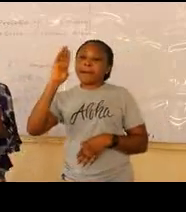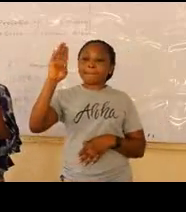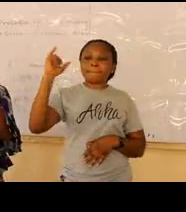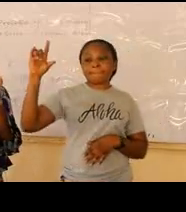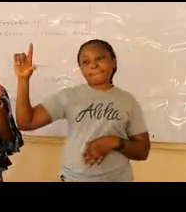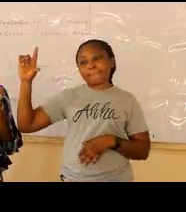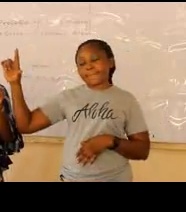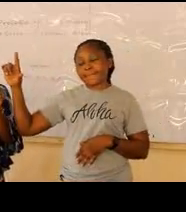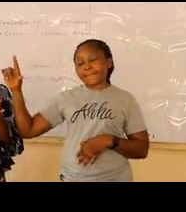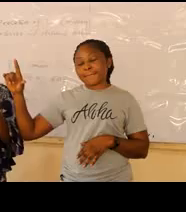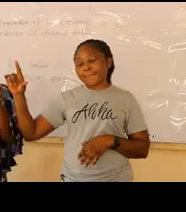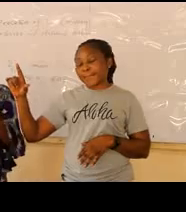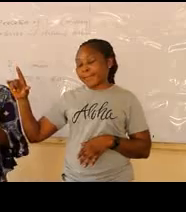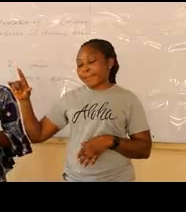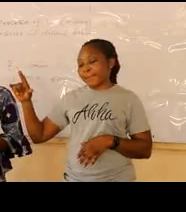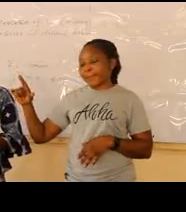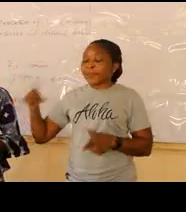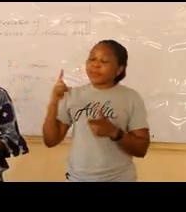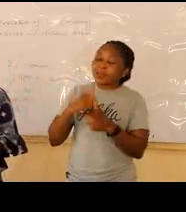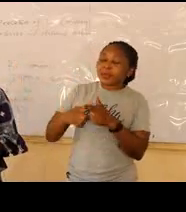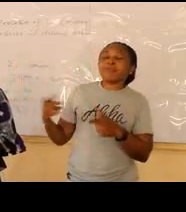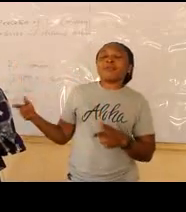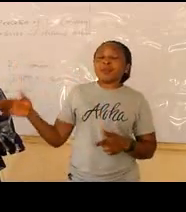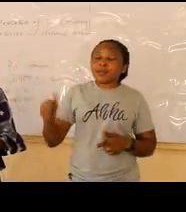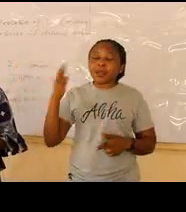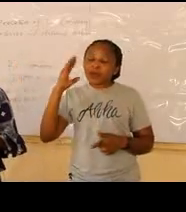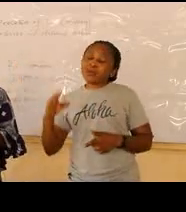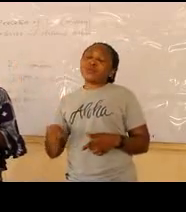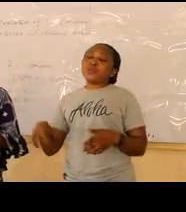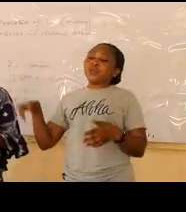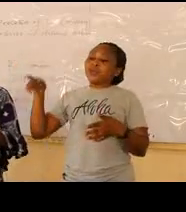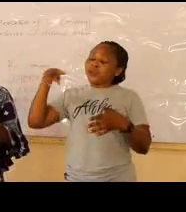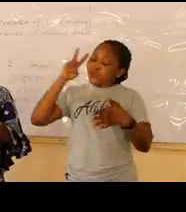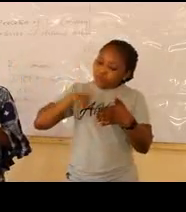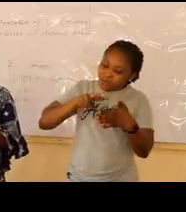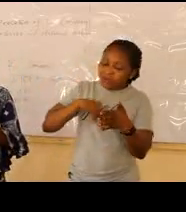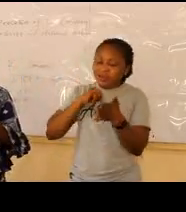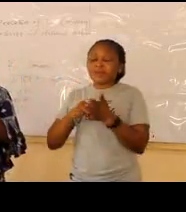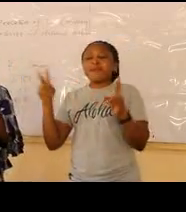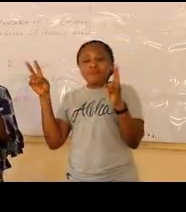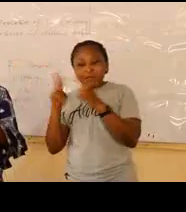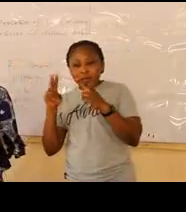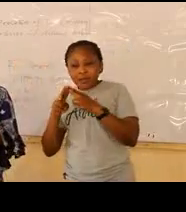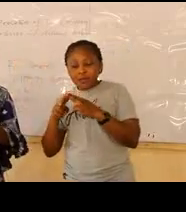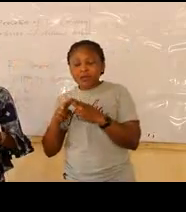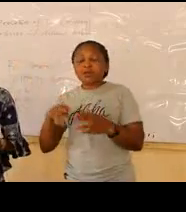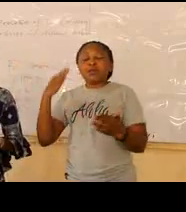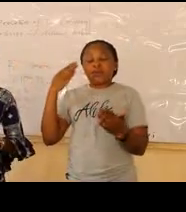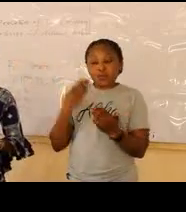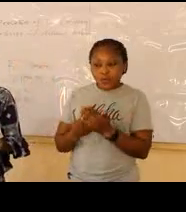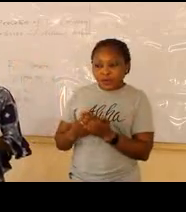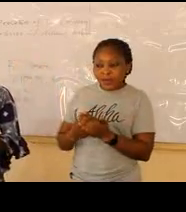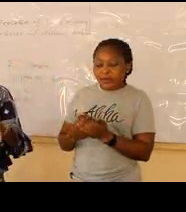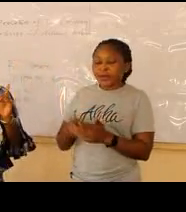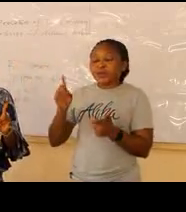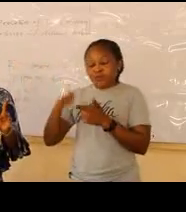Then a thorough examination is done on the bill in order to improve on the actual drafting of what? The